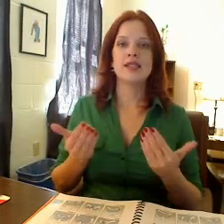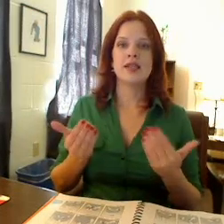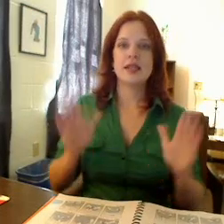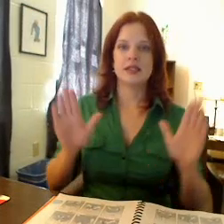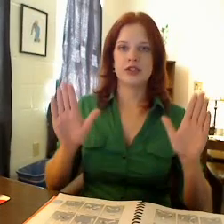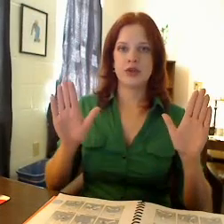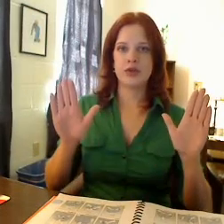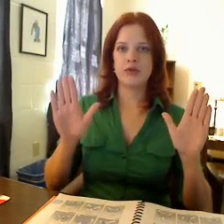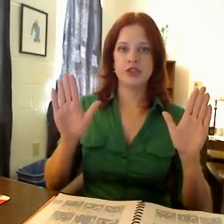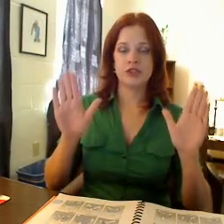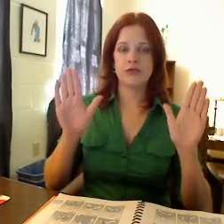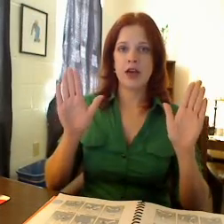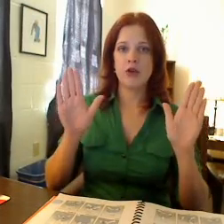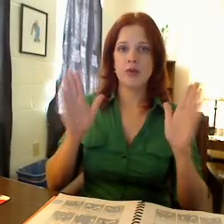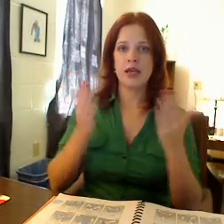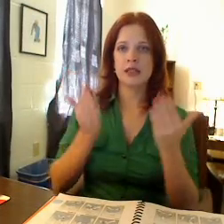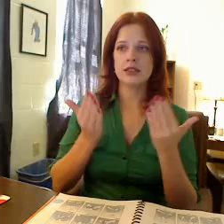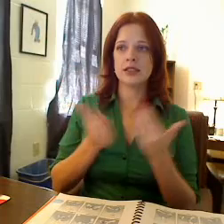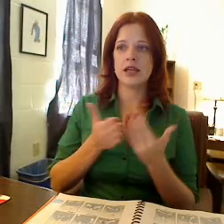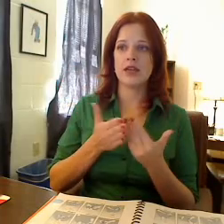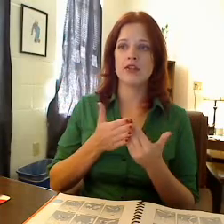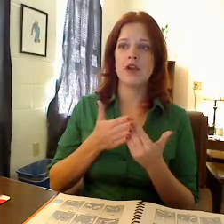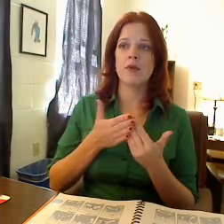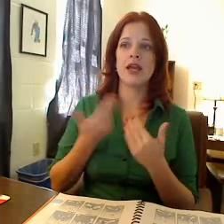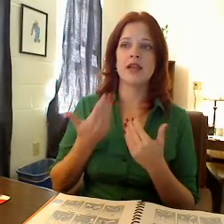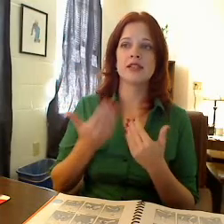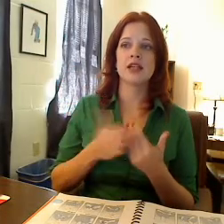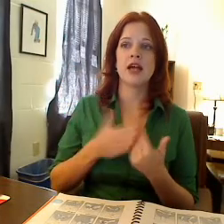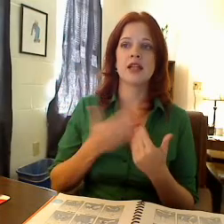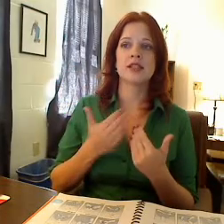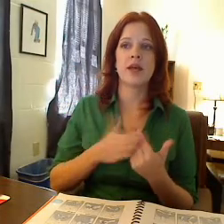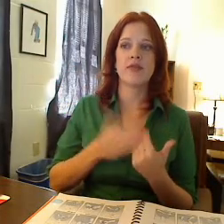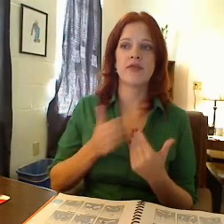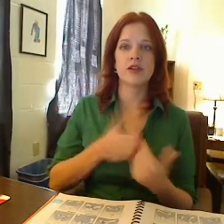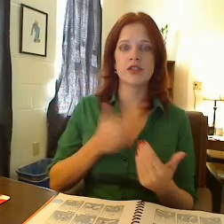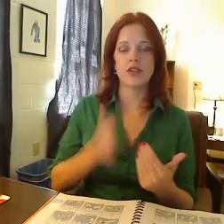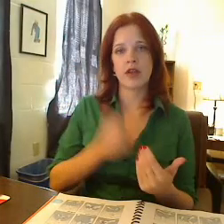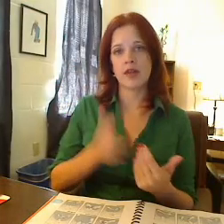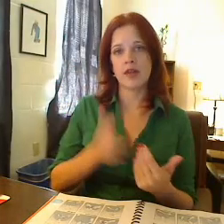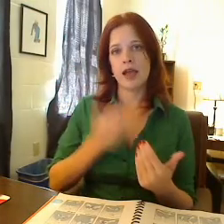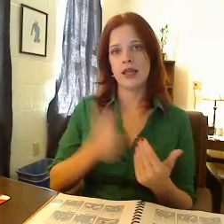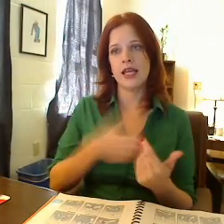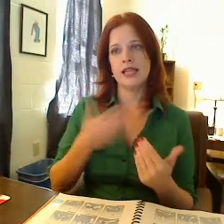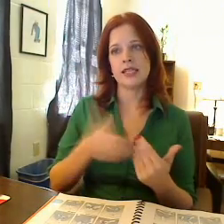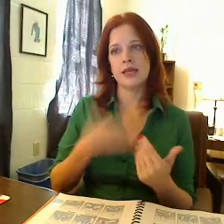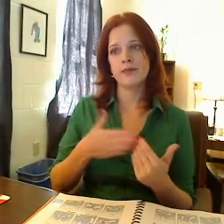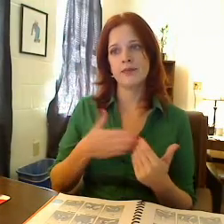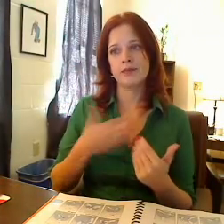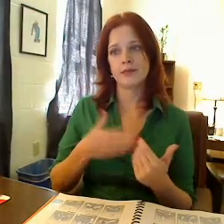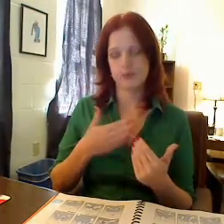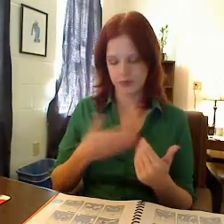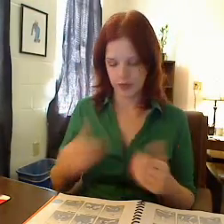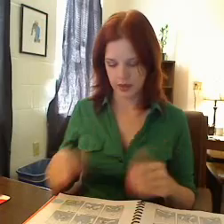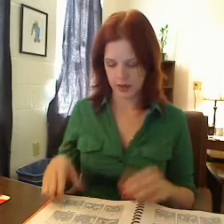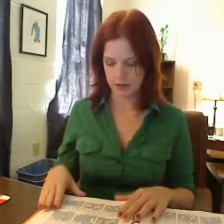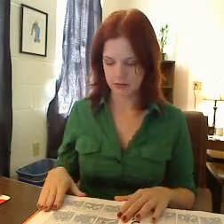Easy is 2 just flat open hands, and the dominant hand is going to kind of slap the fingers of the other hand back. Easy.